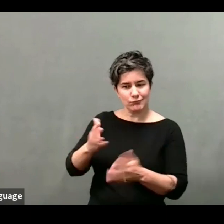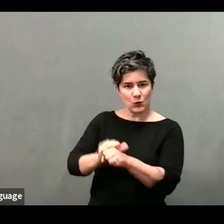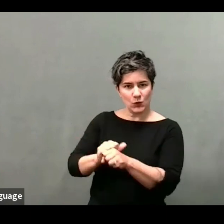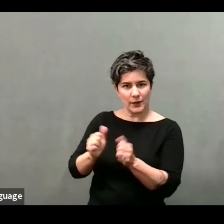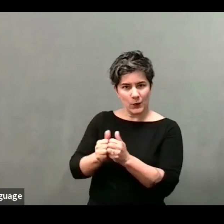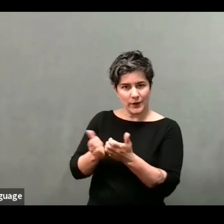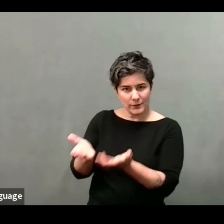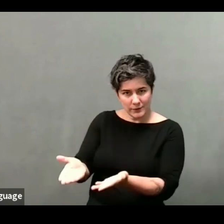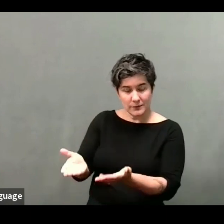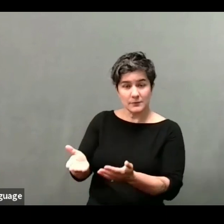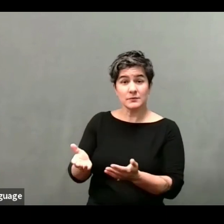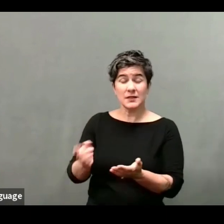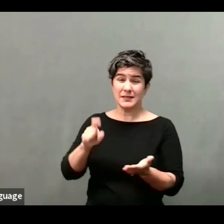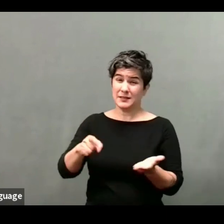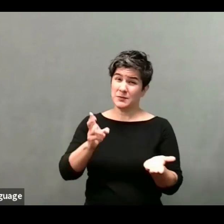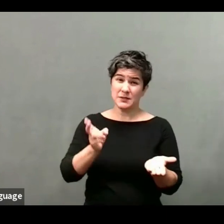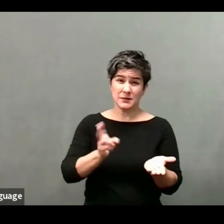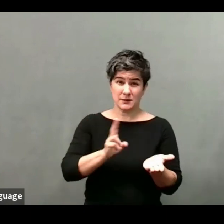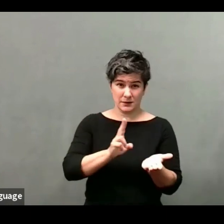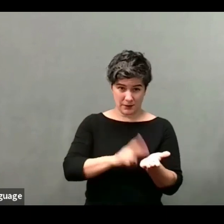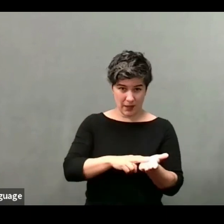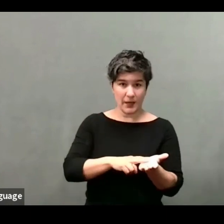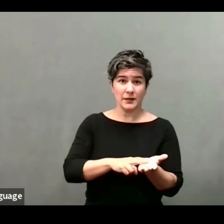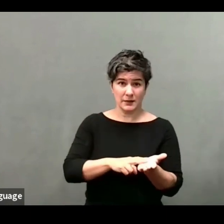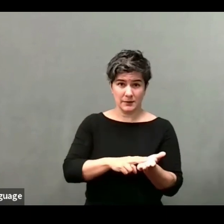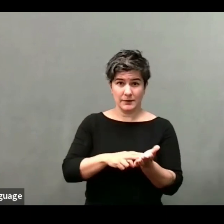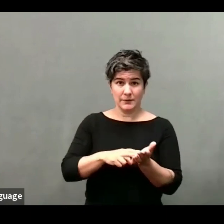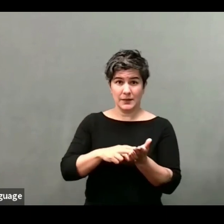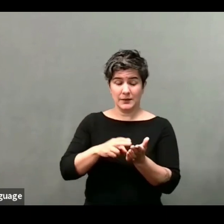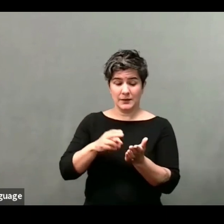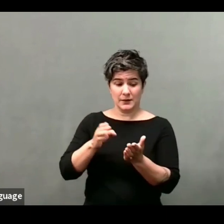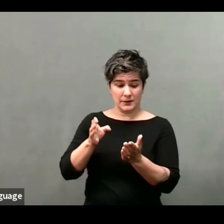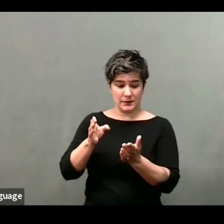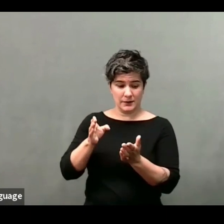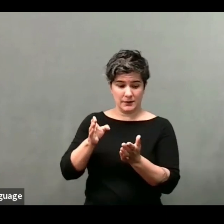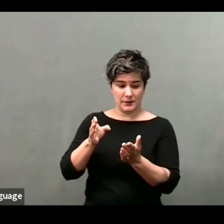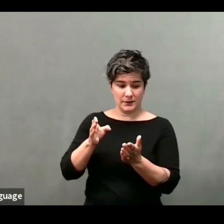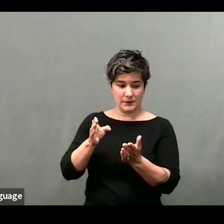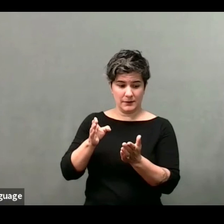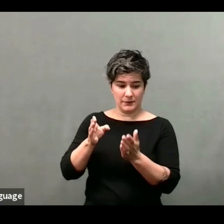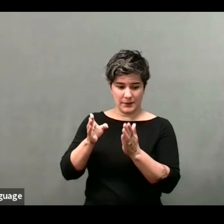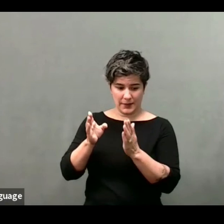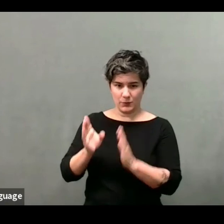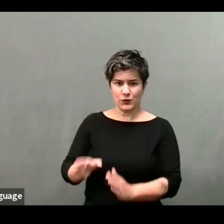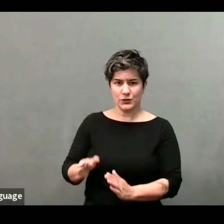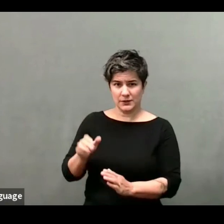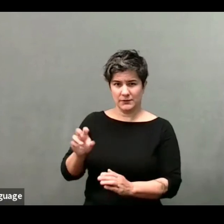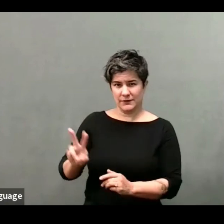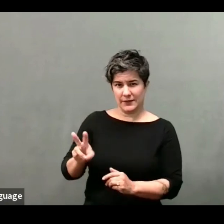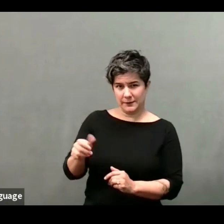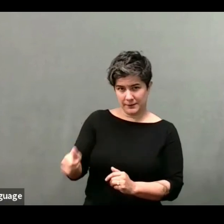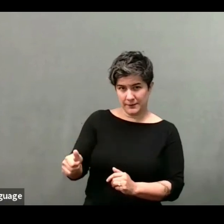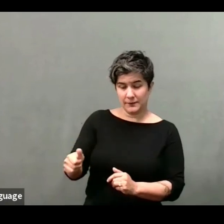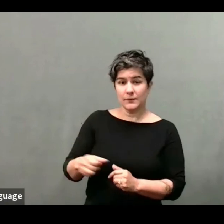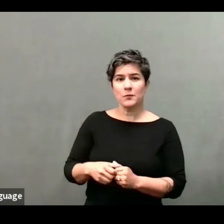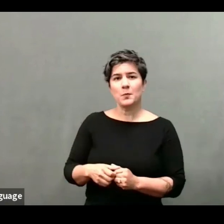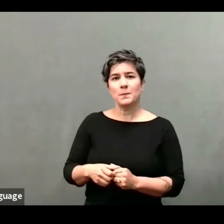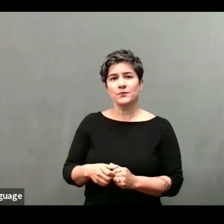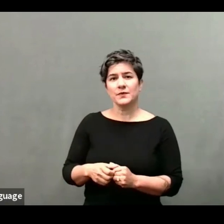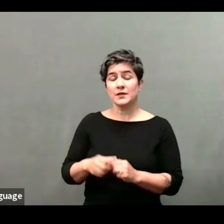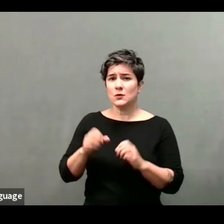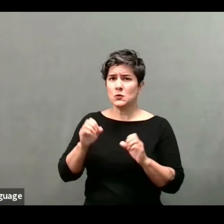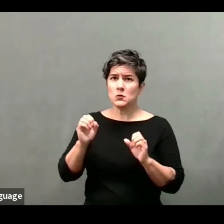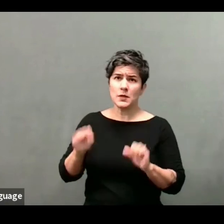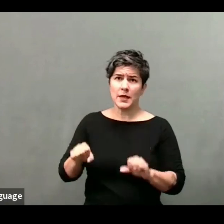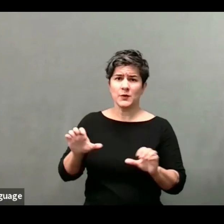does need to be signed by the actual person who it is often, you can do it a myriad